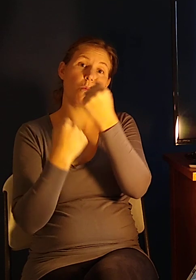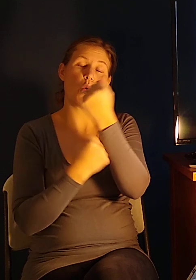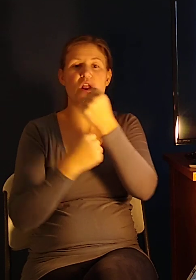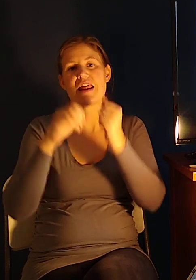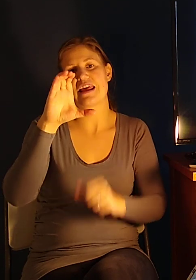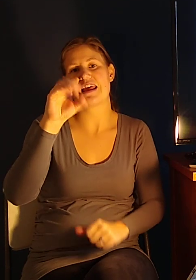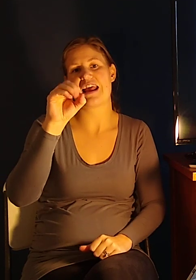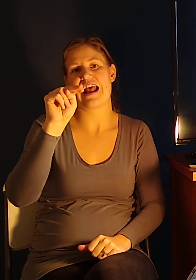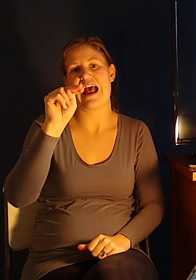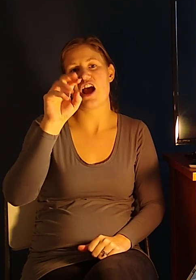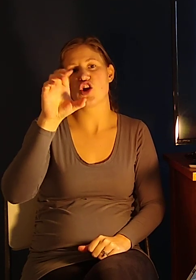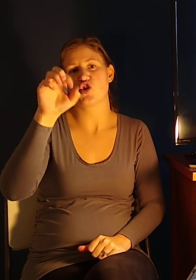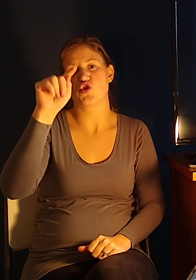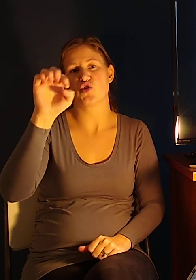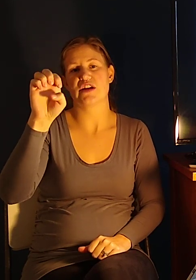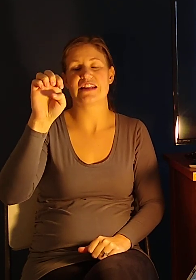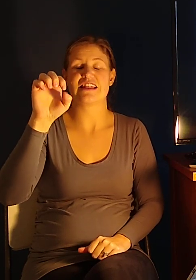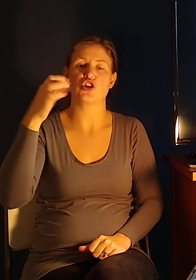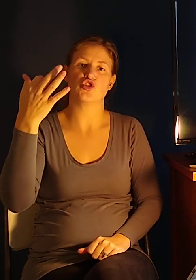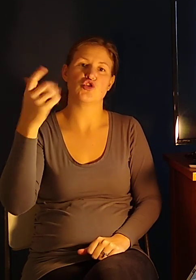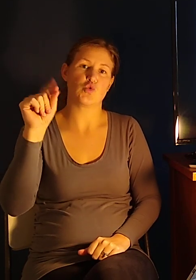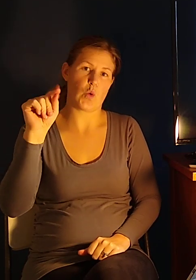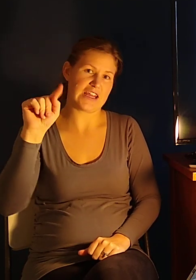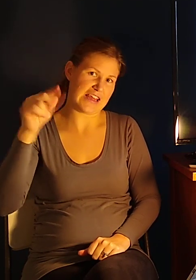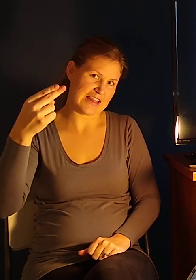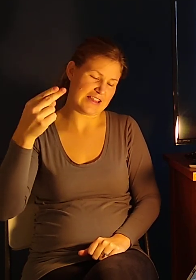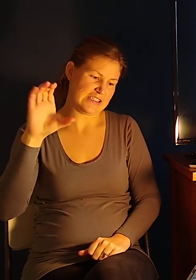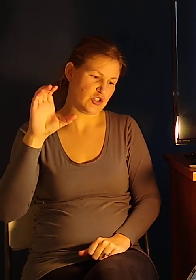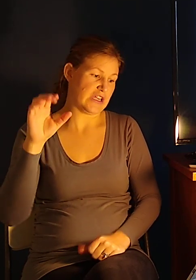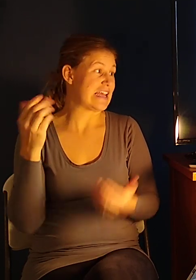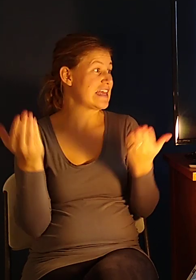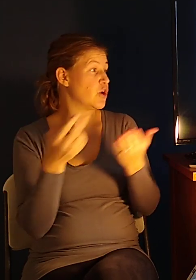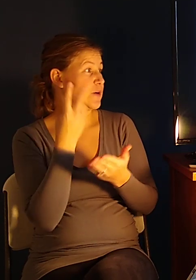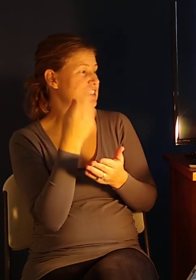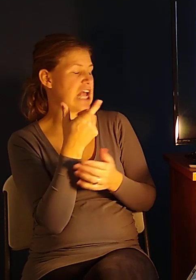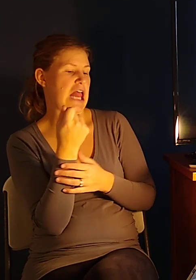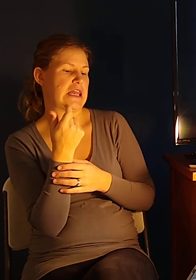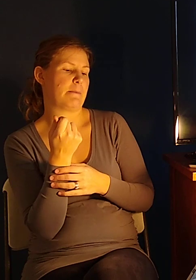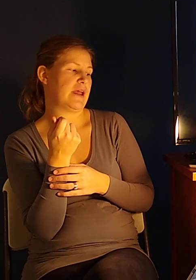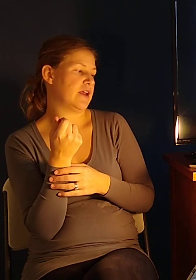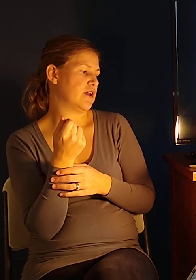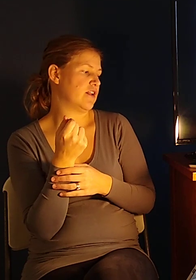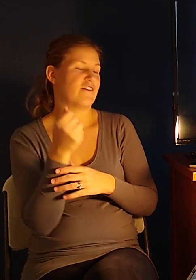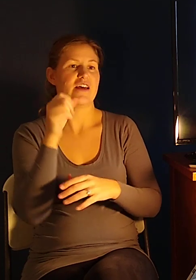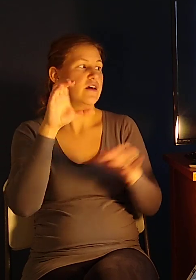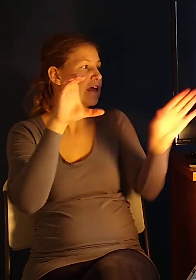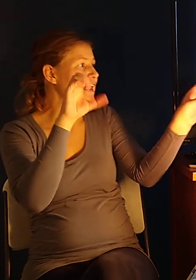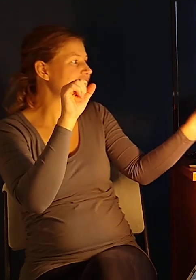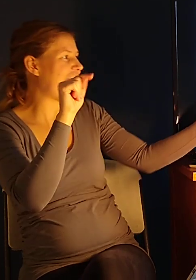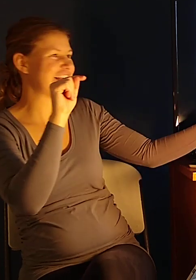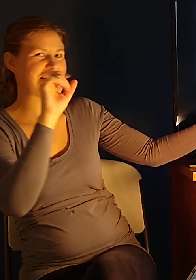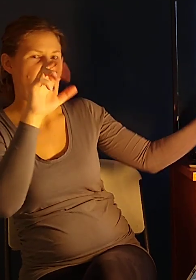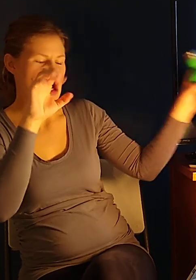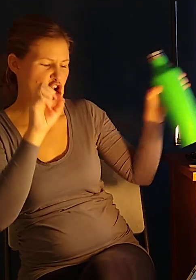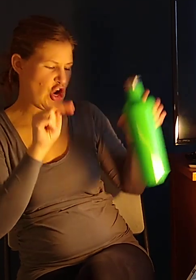century. And here we can see just a little bit of where cast iron is